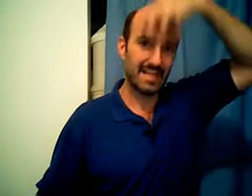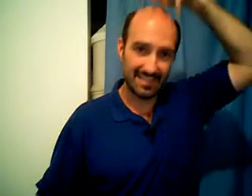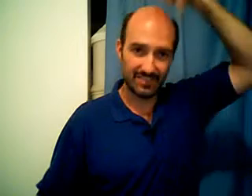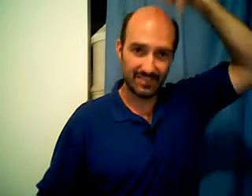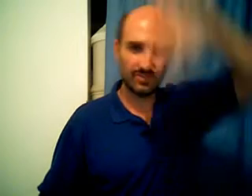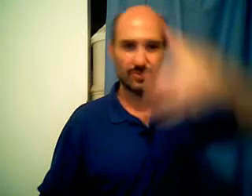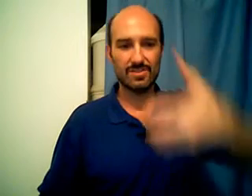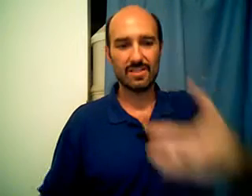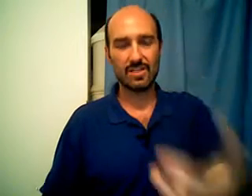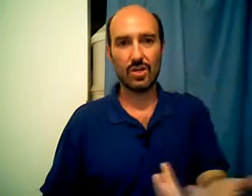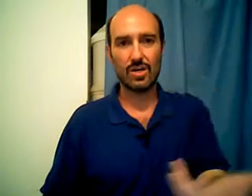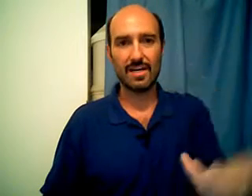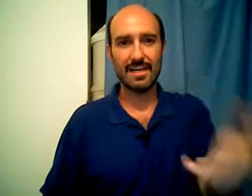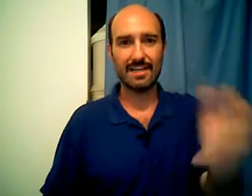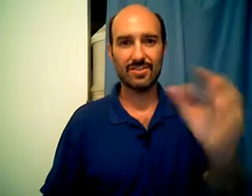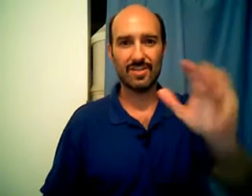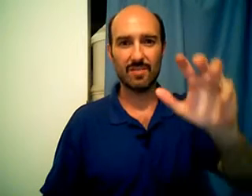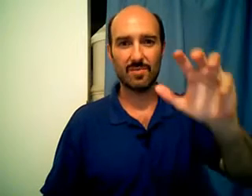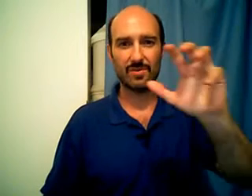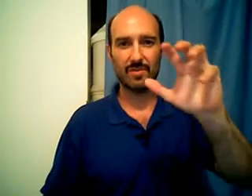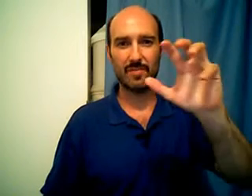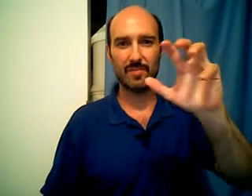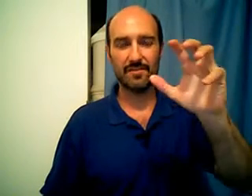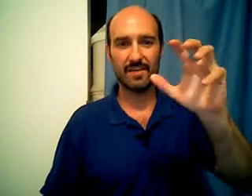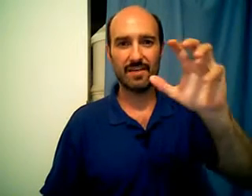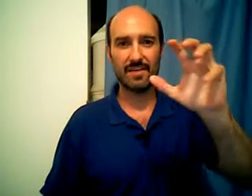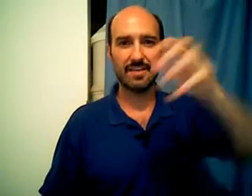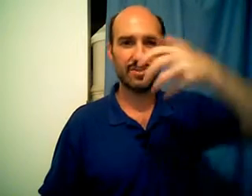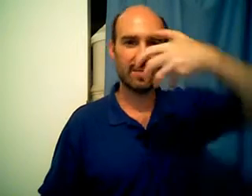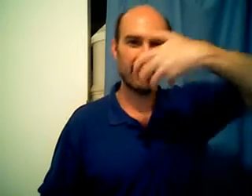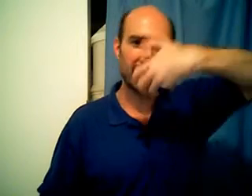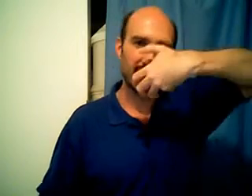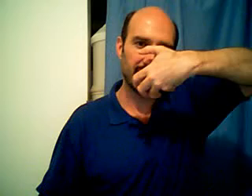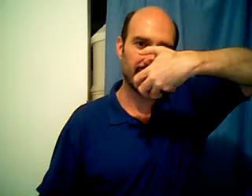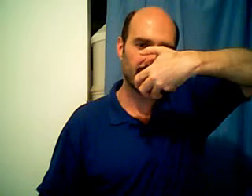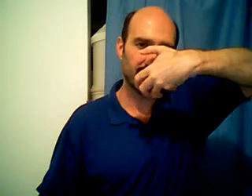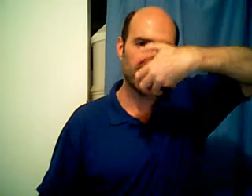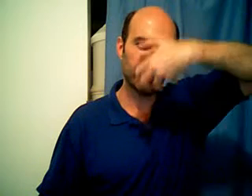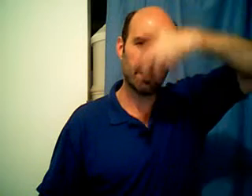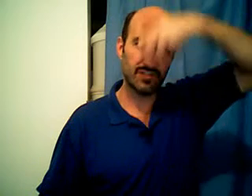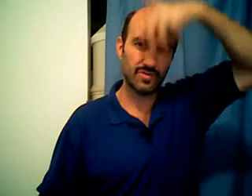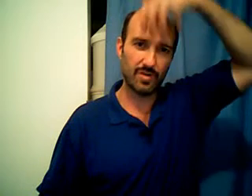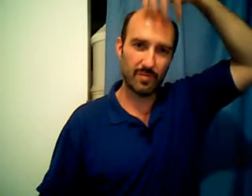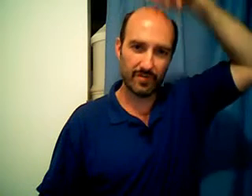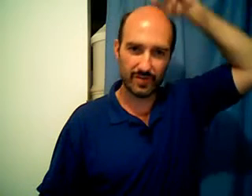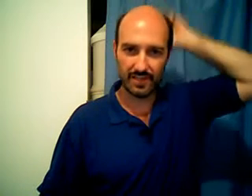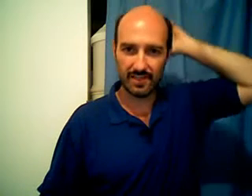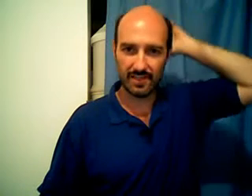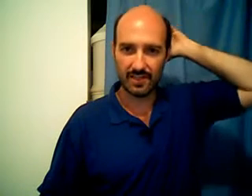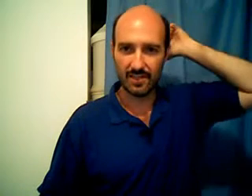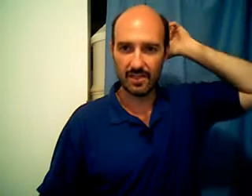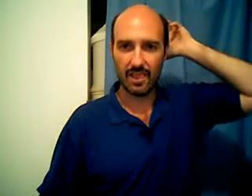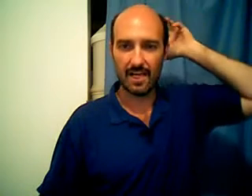Lion. You use the claw hand shape or the bent 5 hand shape, and you just start at the face and you go up over your head.